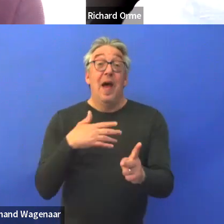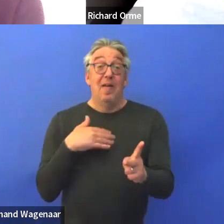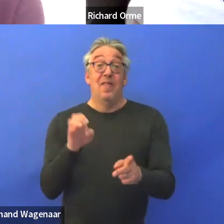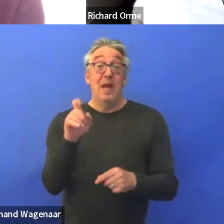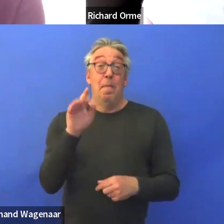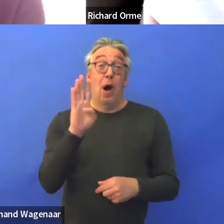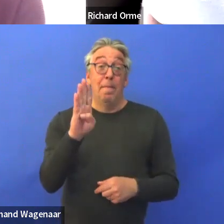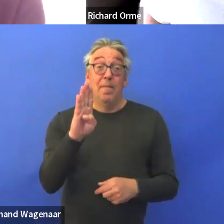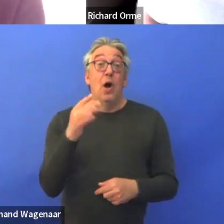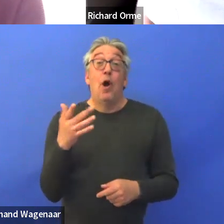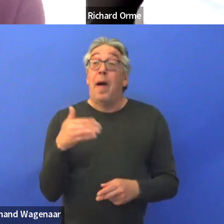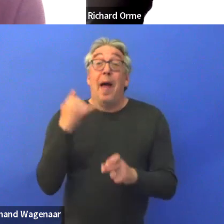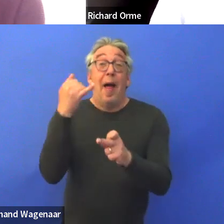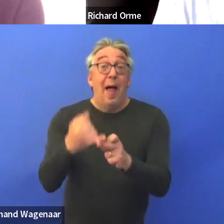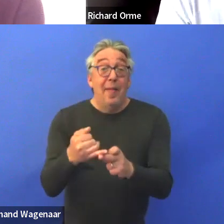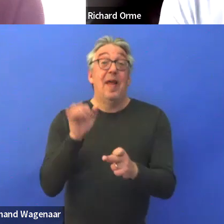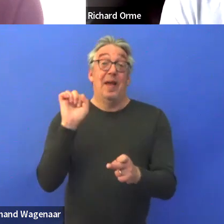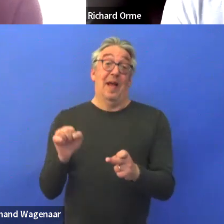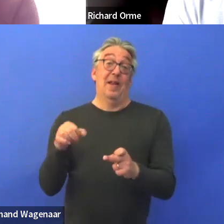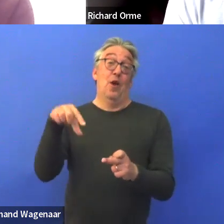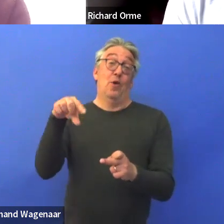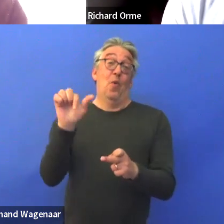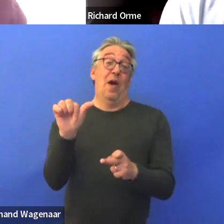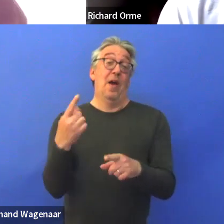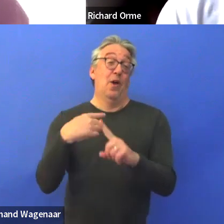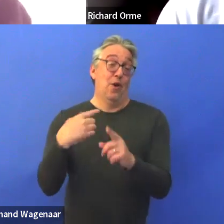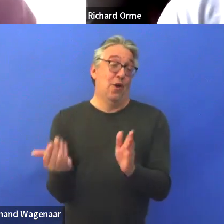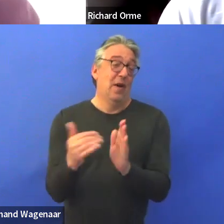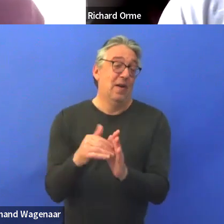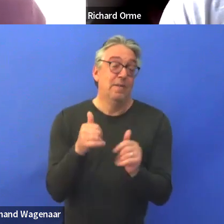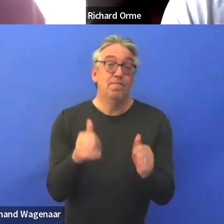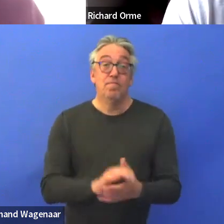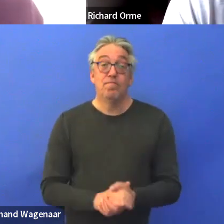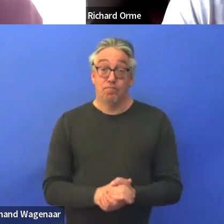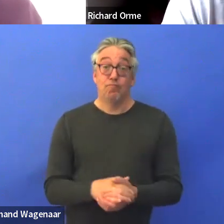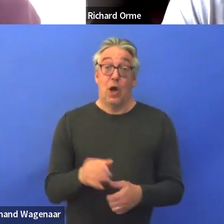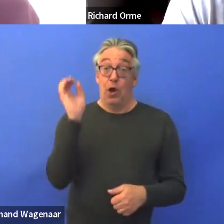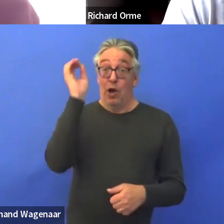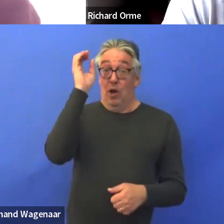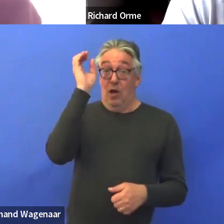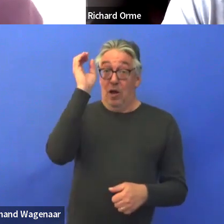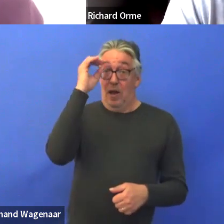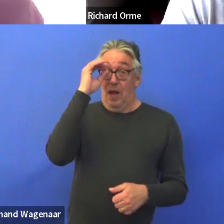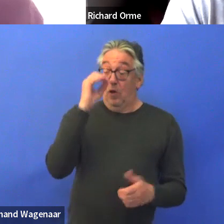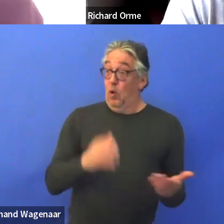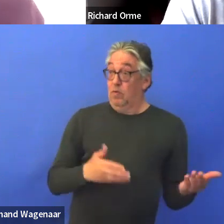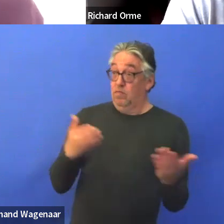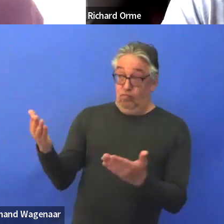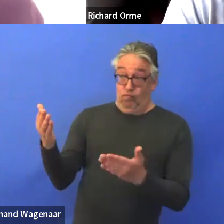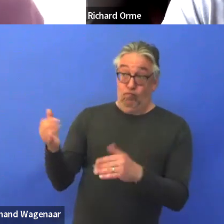not yet been answered at the end of that. So okay, so I suggest we go to this final demo, and then we'll take it from